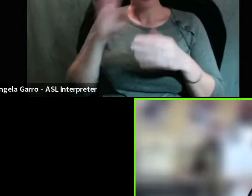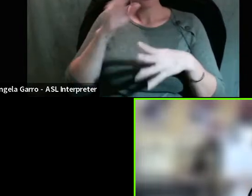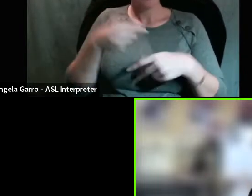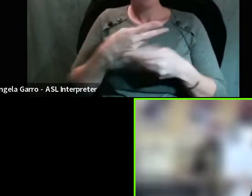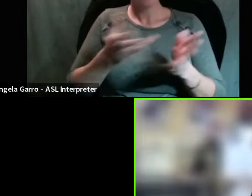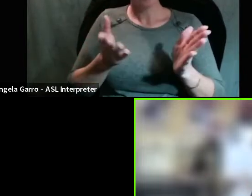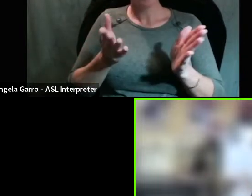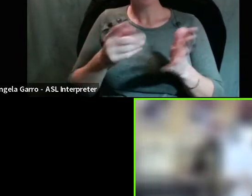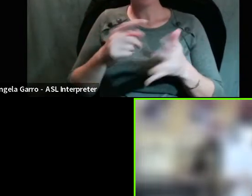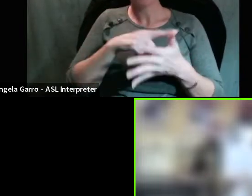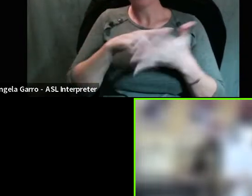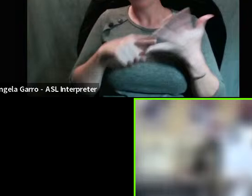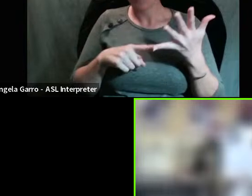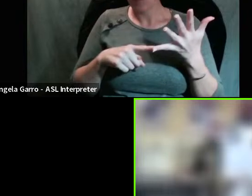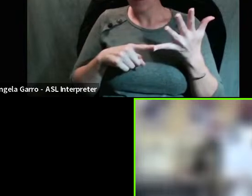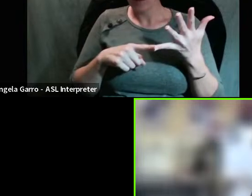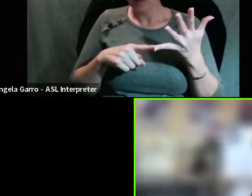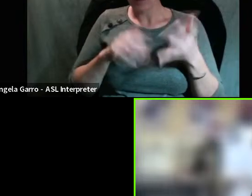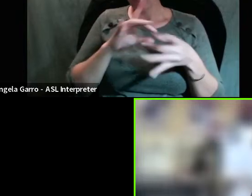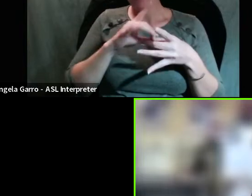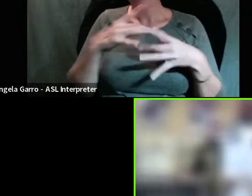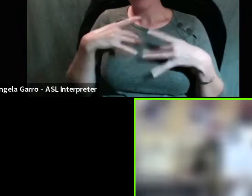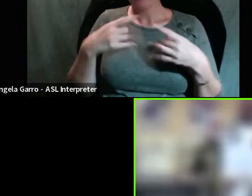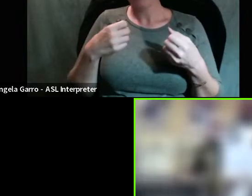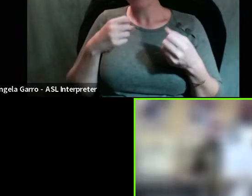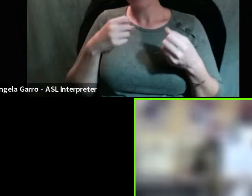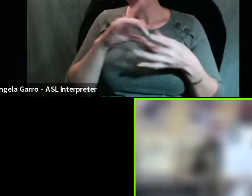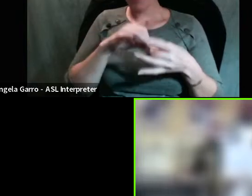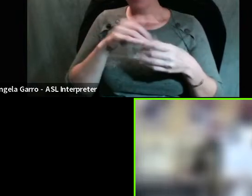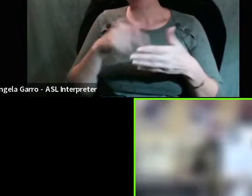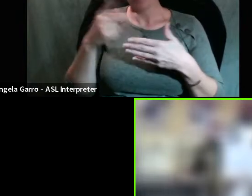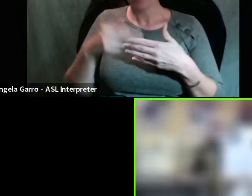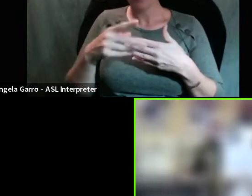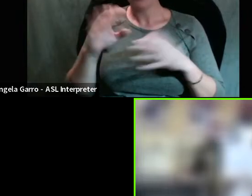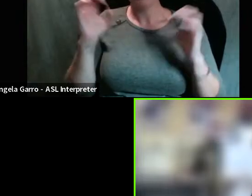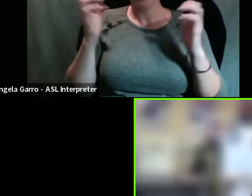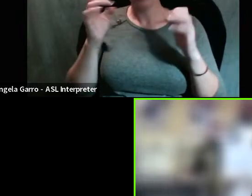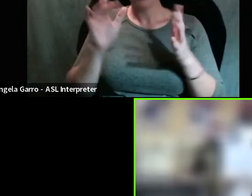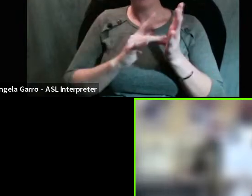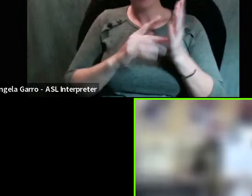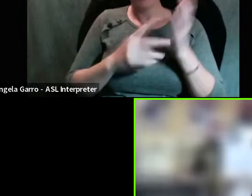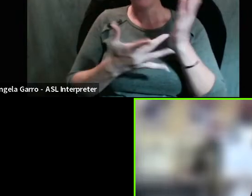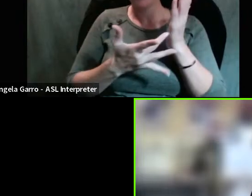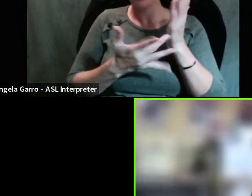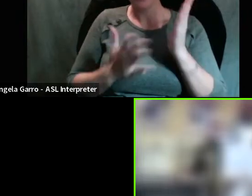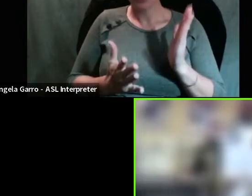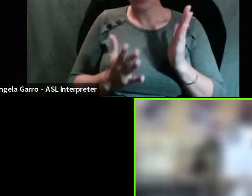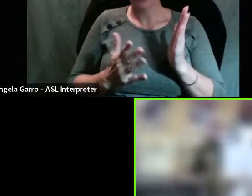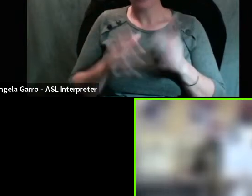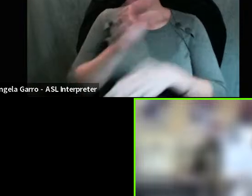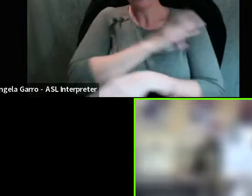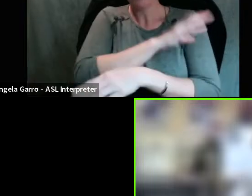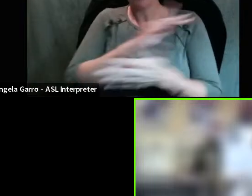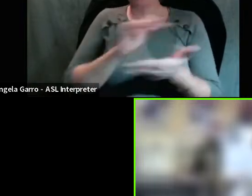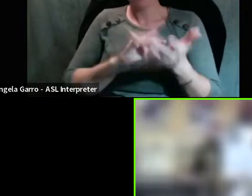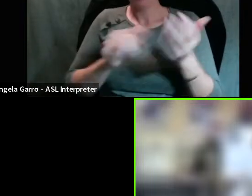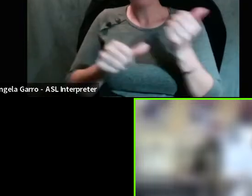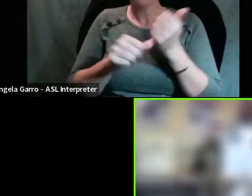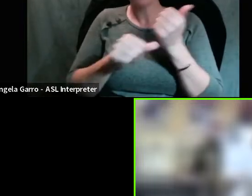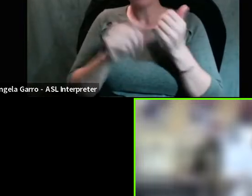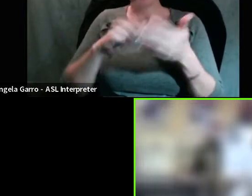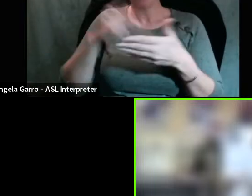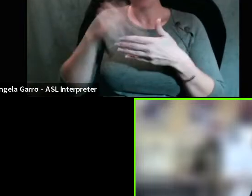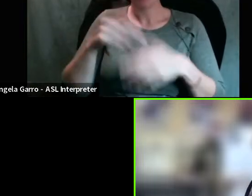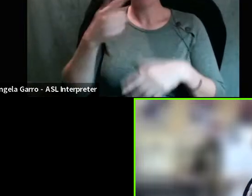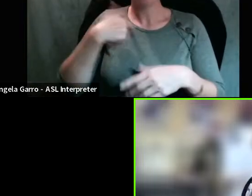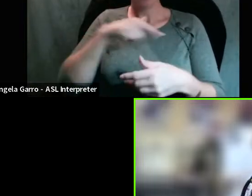amongst the following healthcare related programs: emergency medical technicians, clinical medical assistant program that we